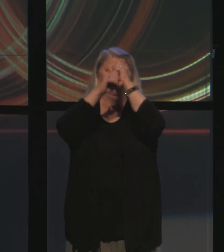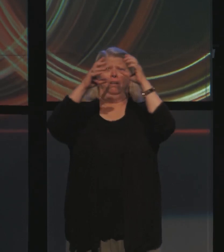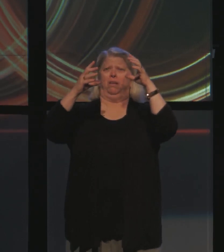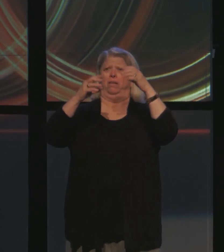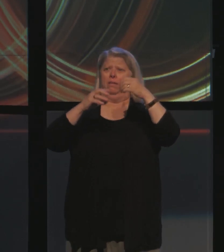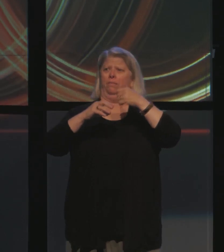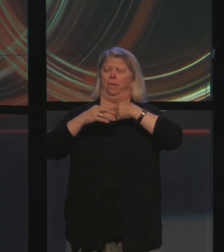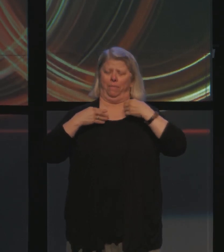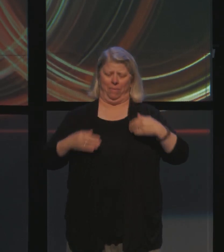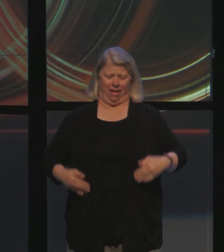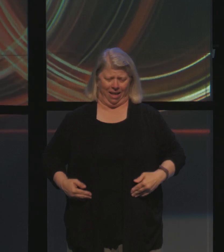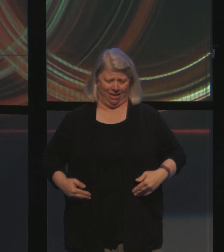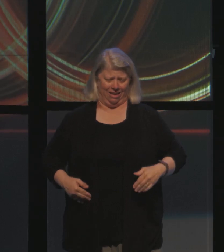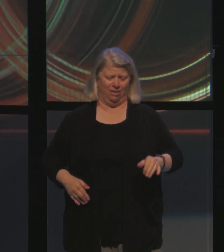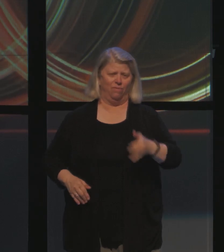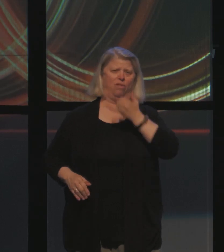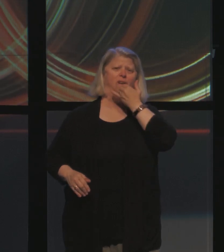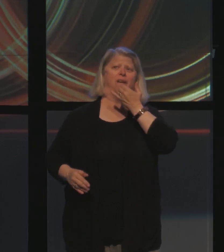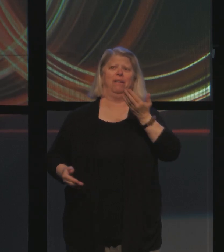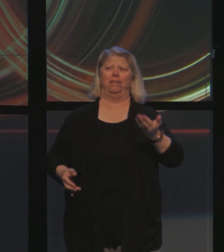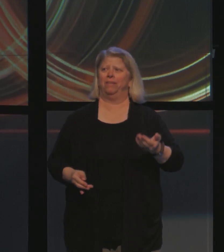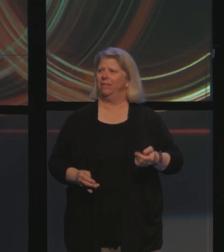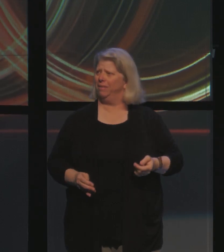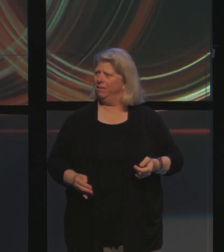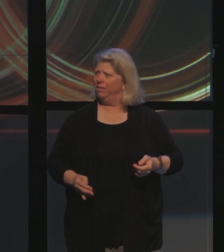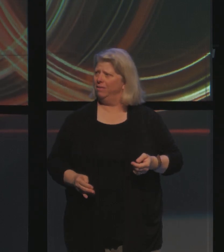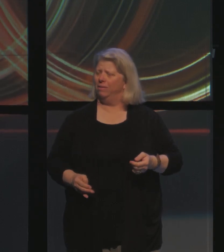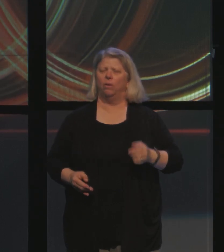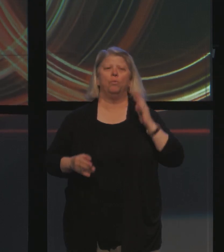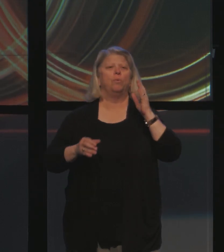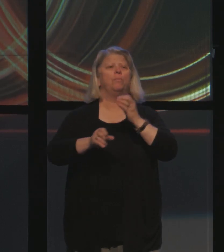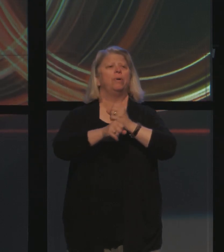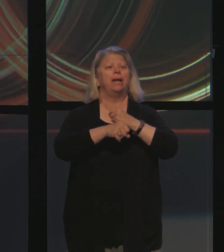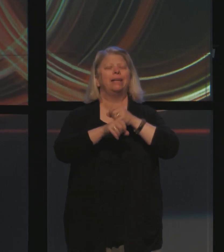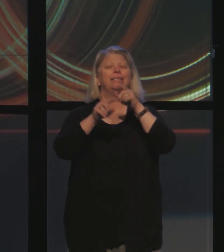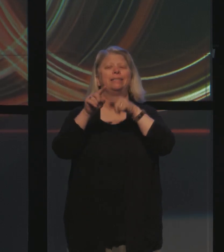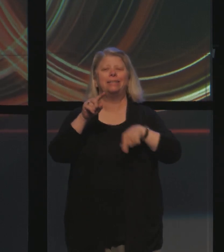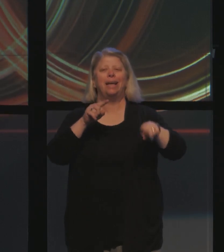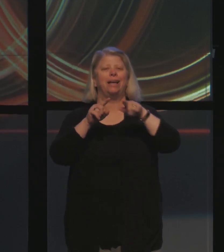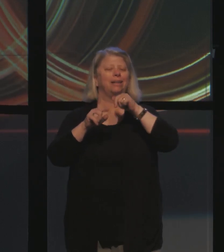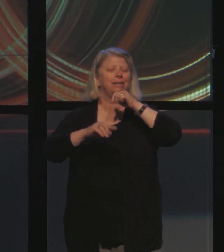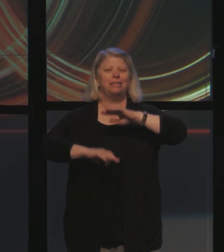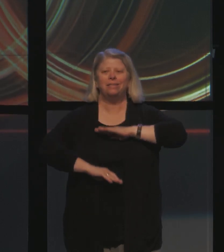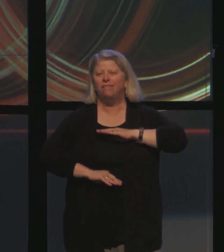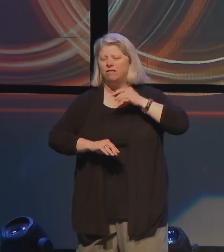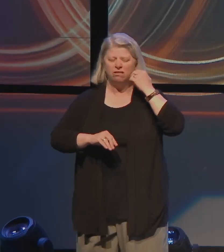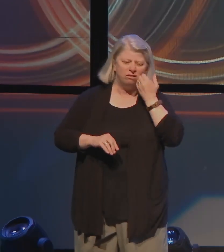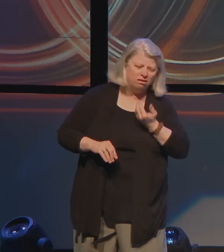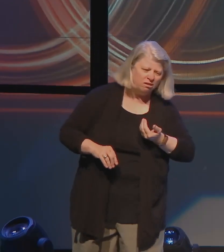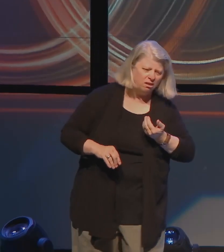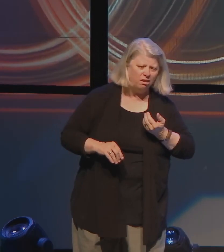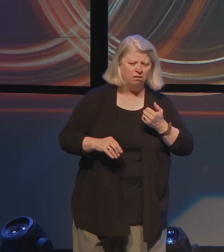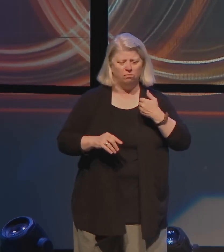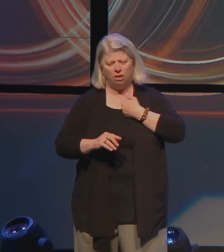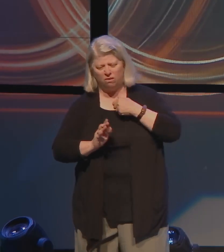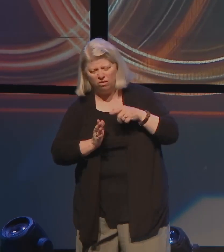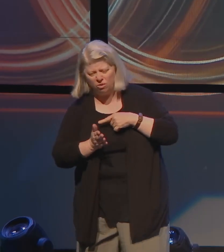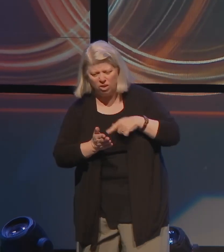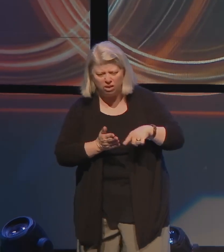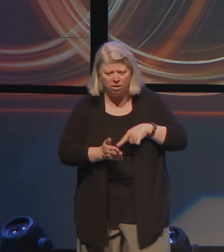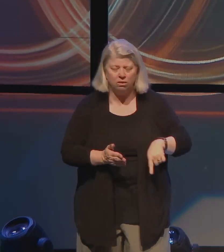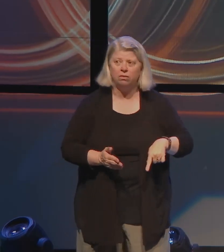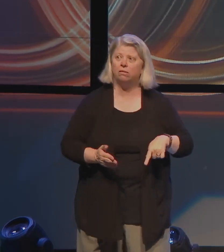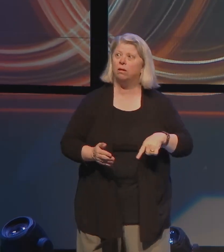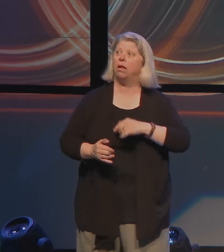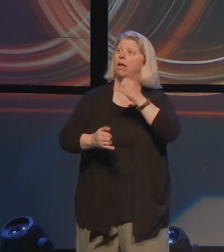like my body is inherently flawed. And that just will create this cycle of dissatisfaction and shame and self-criticism.